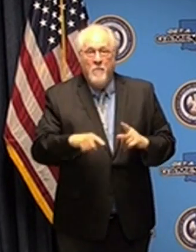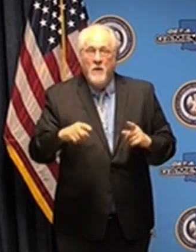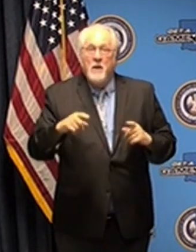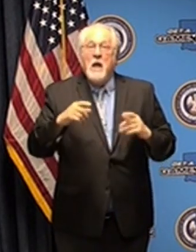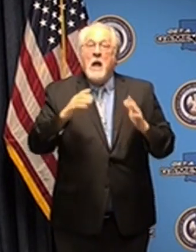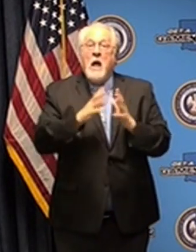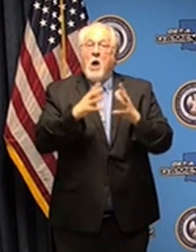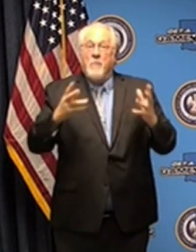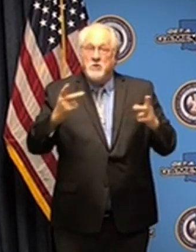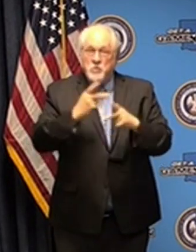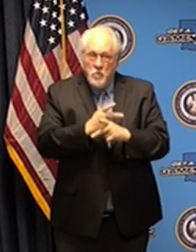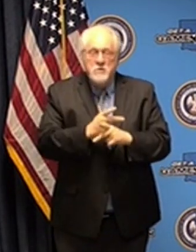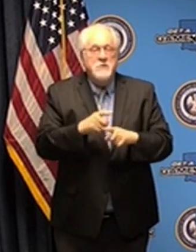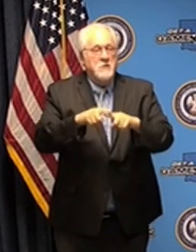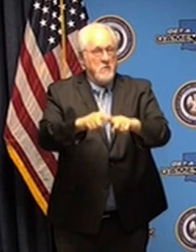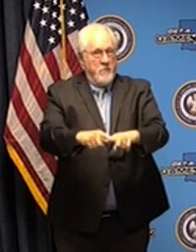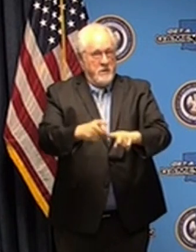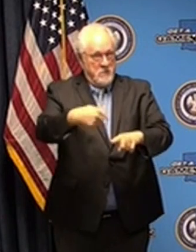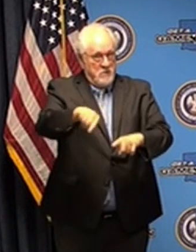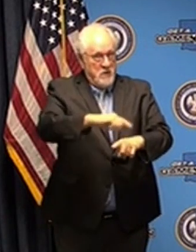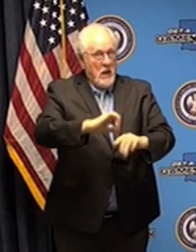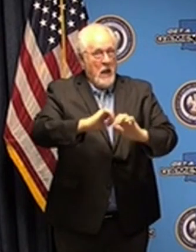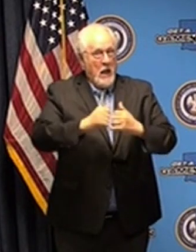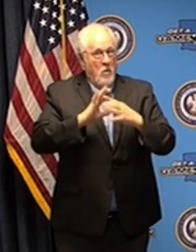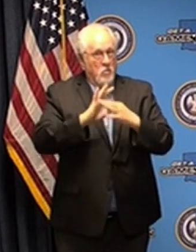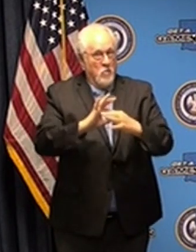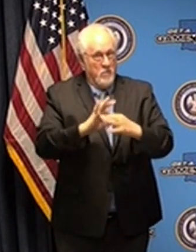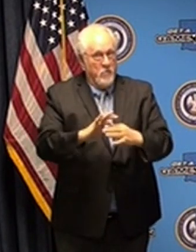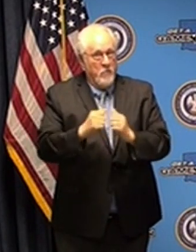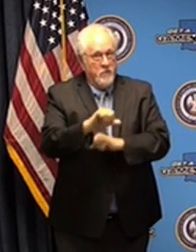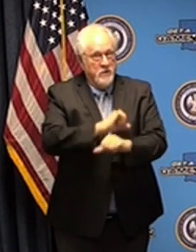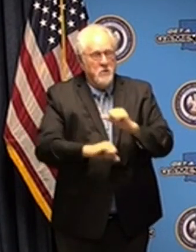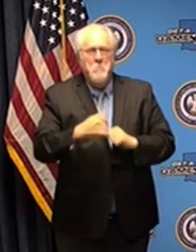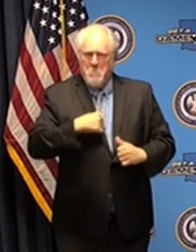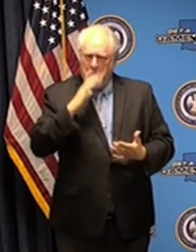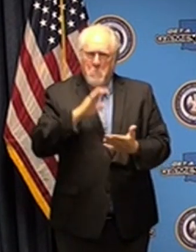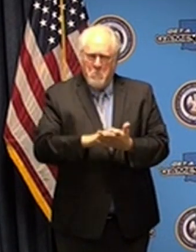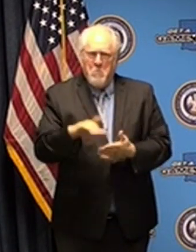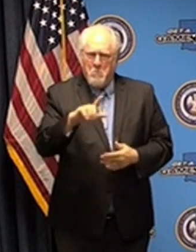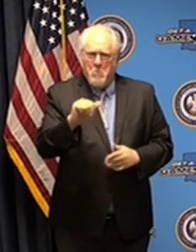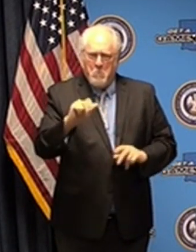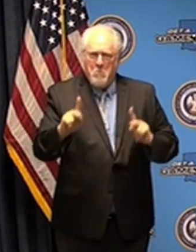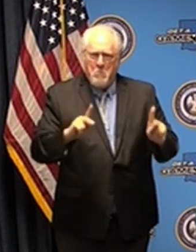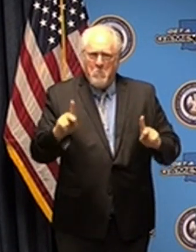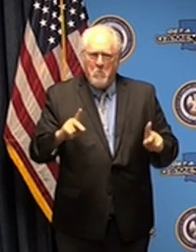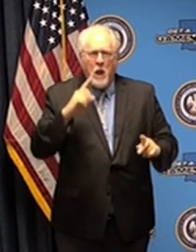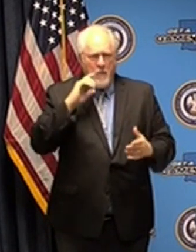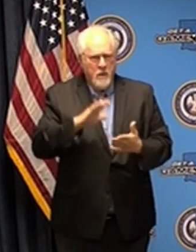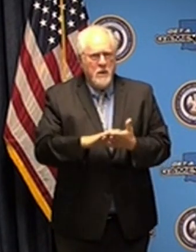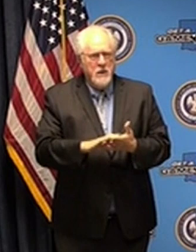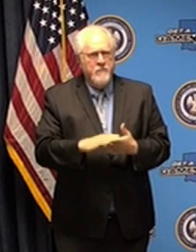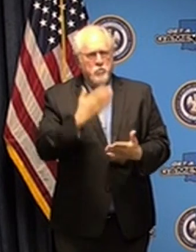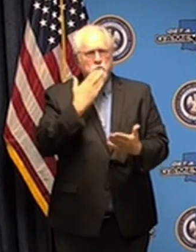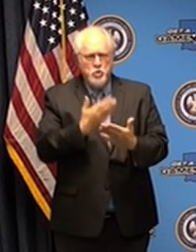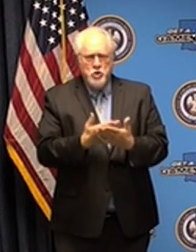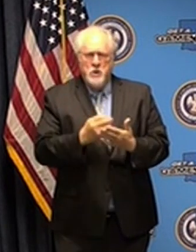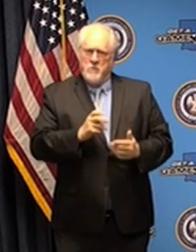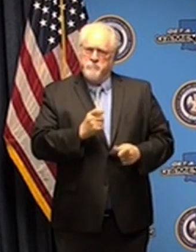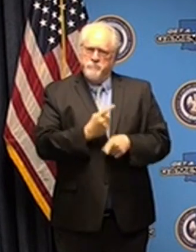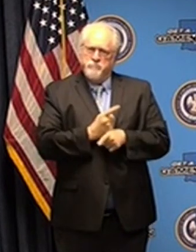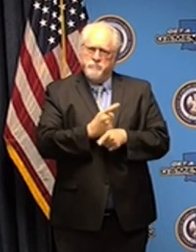worse depends upon how we cooperate with one another. And I believe in the people of Louisiana. I believe in the inherent goodness